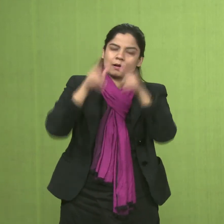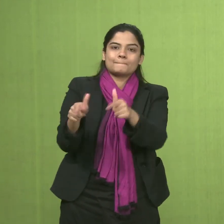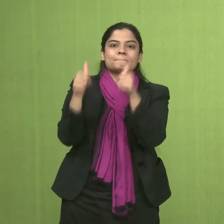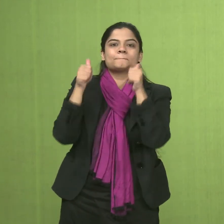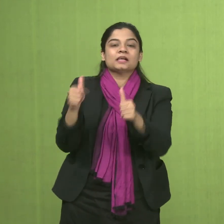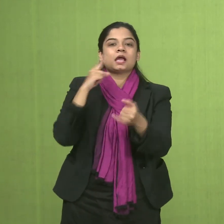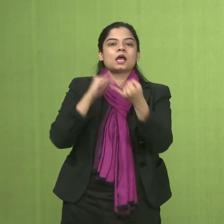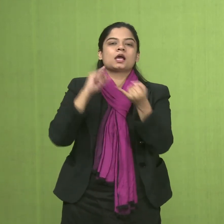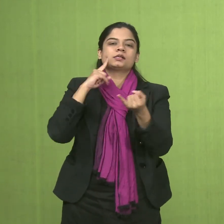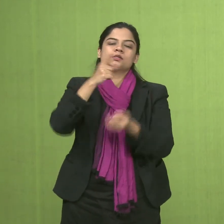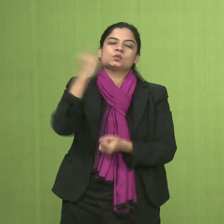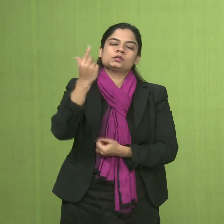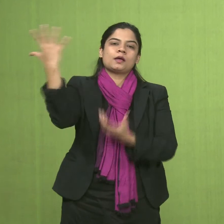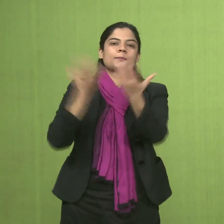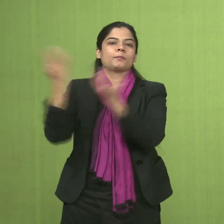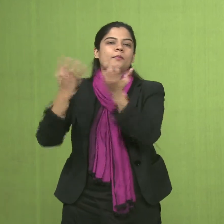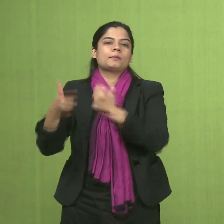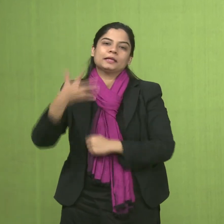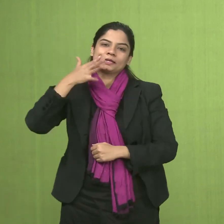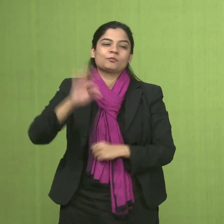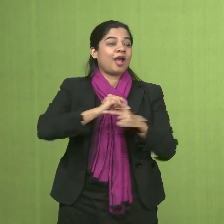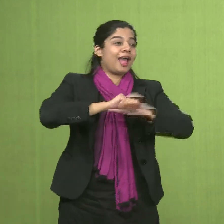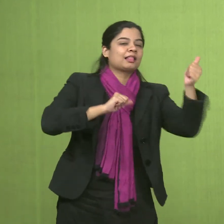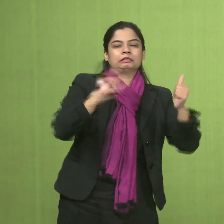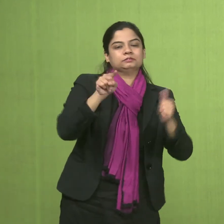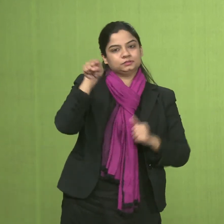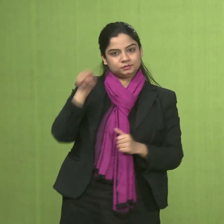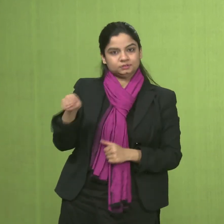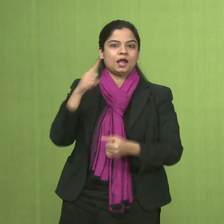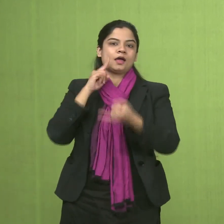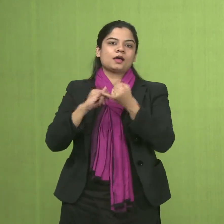electrical equipments. ISI mark always has to be there.